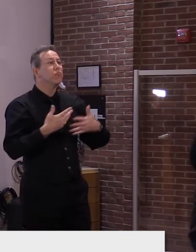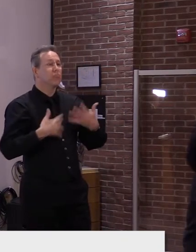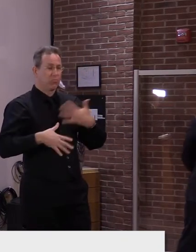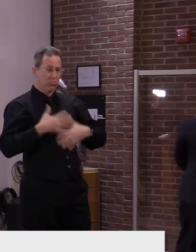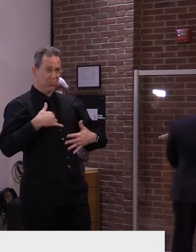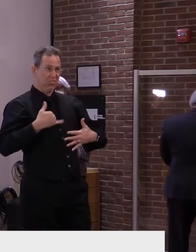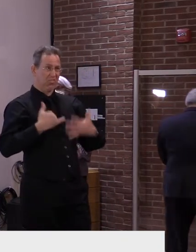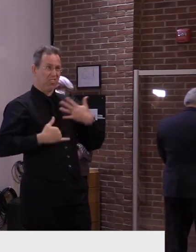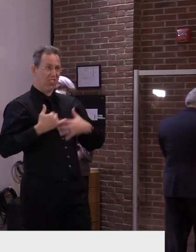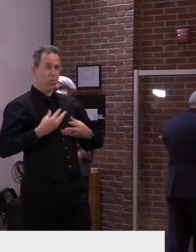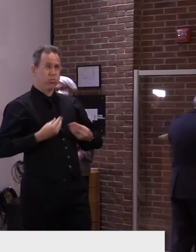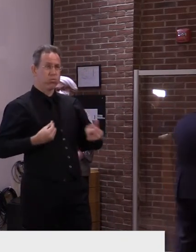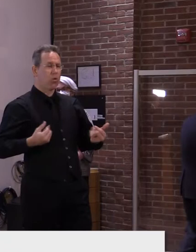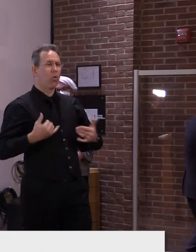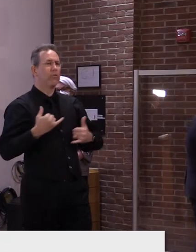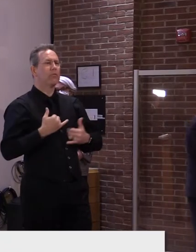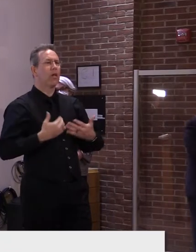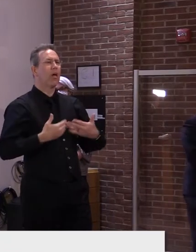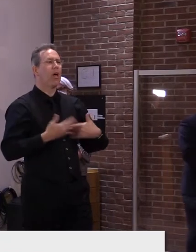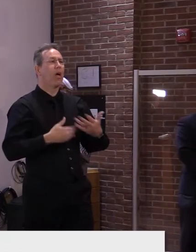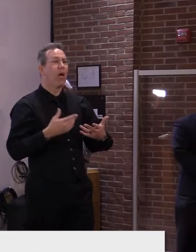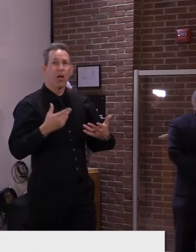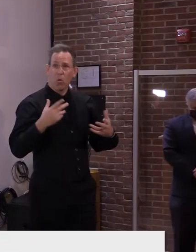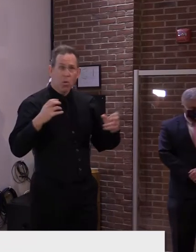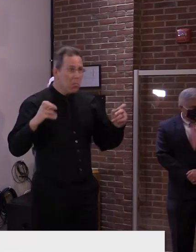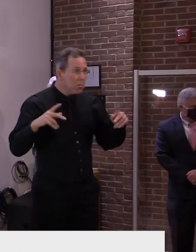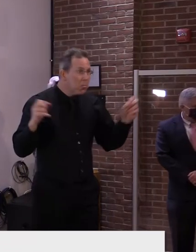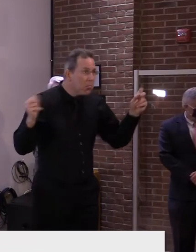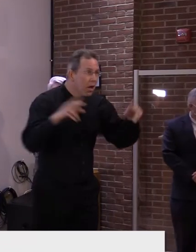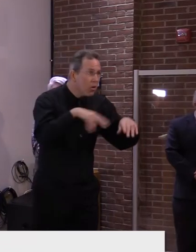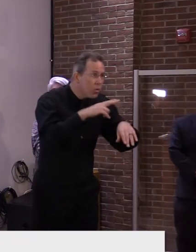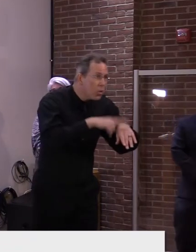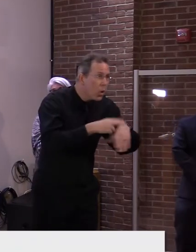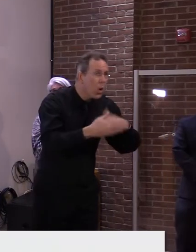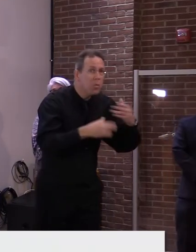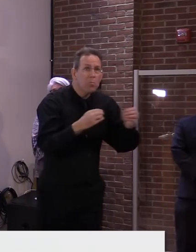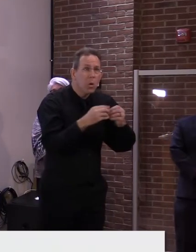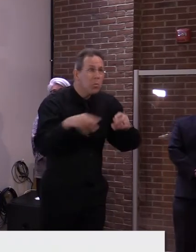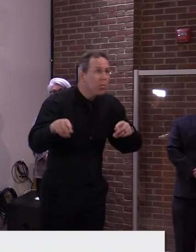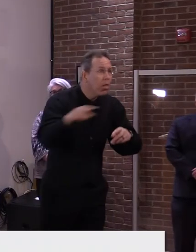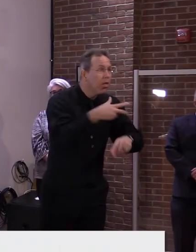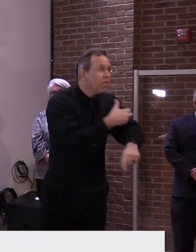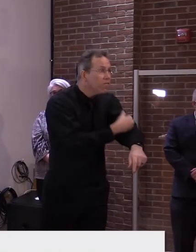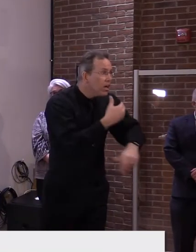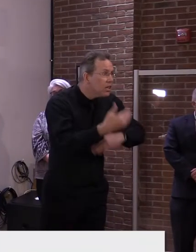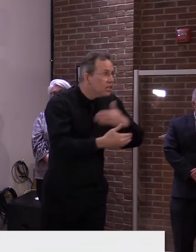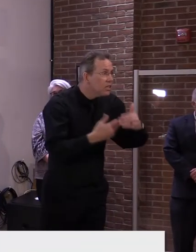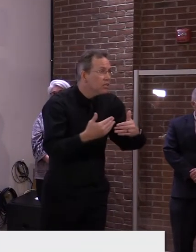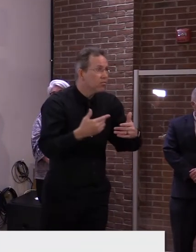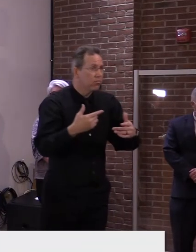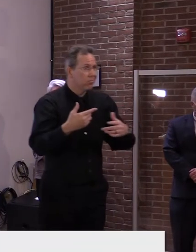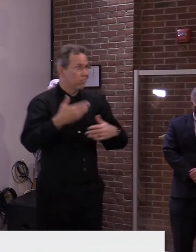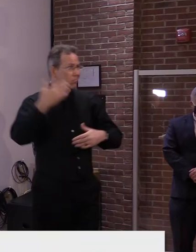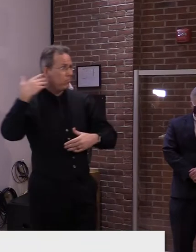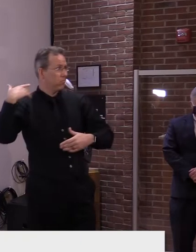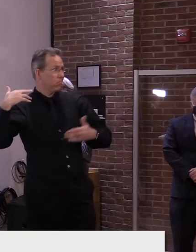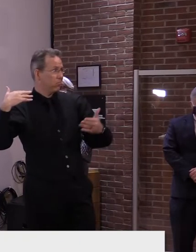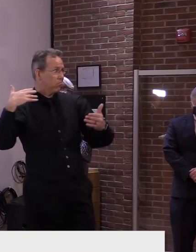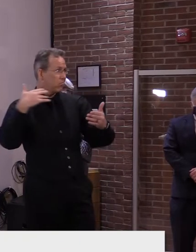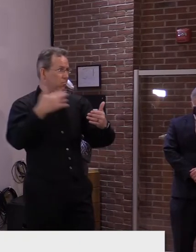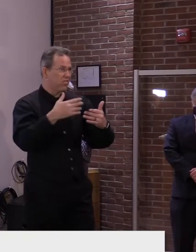point, people that got the vaccine first in December and January will have been vaccinated almost 6 months. And